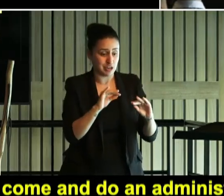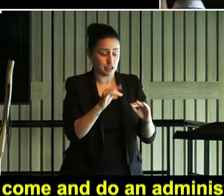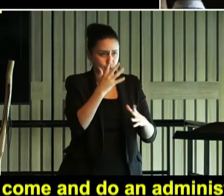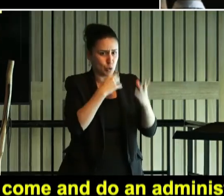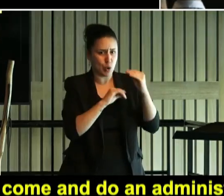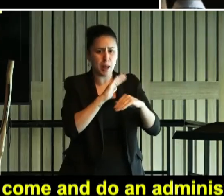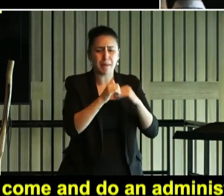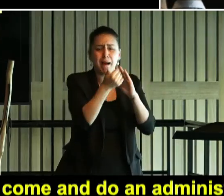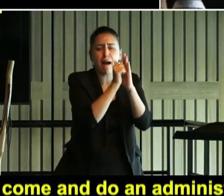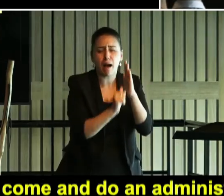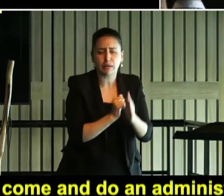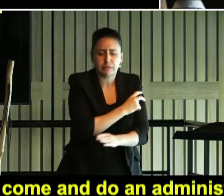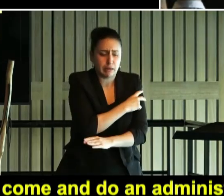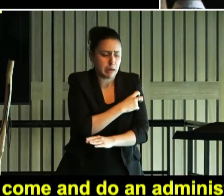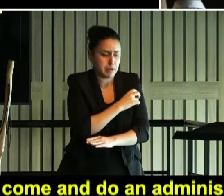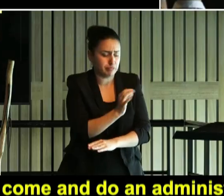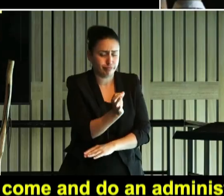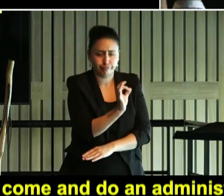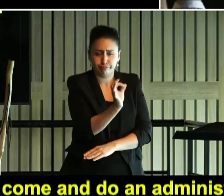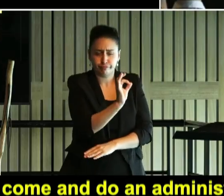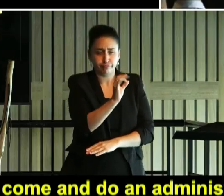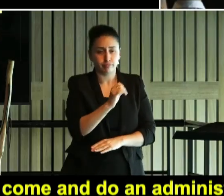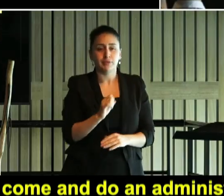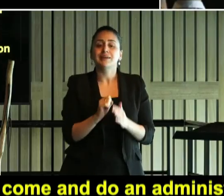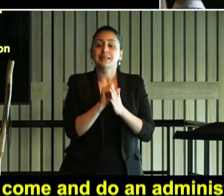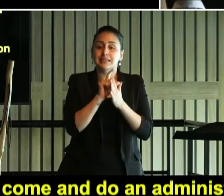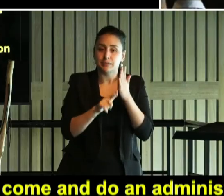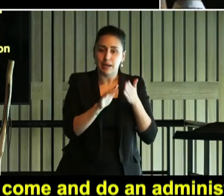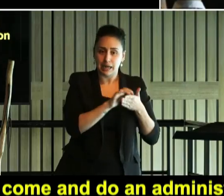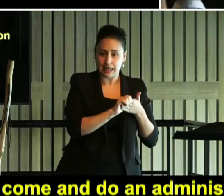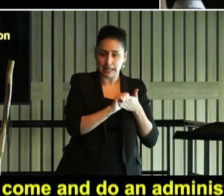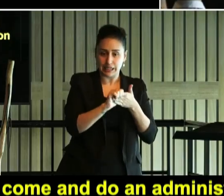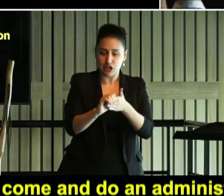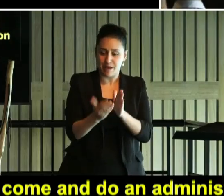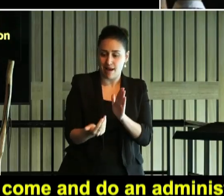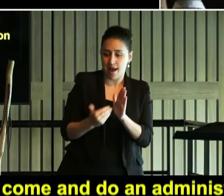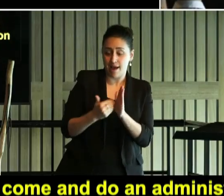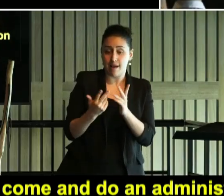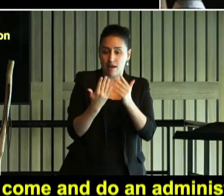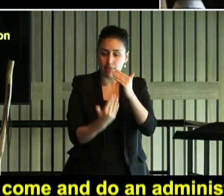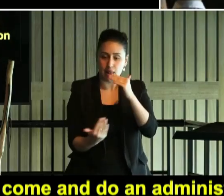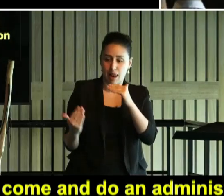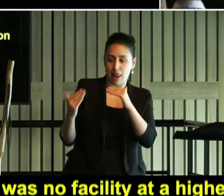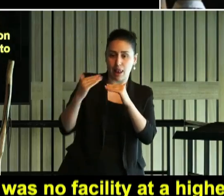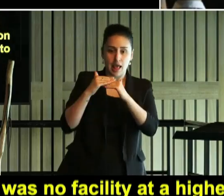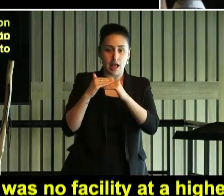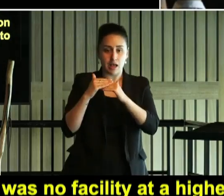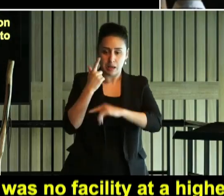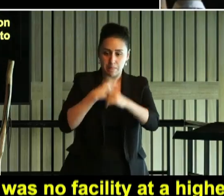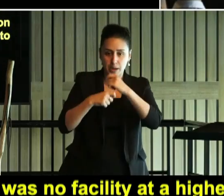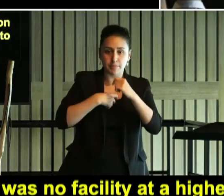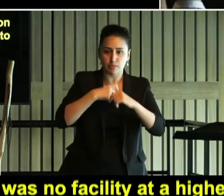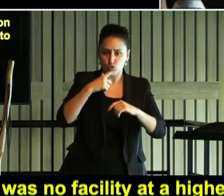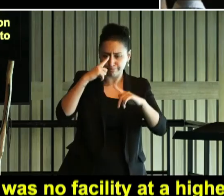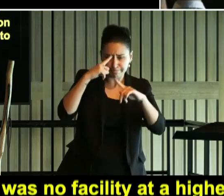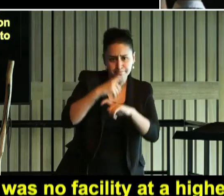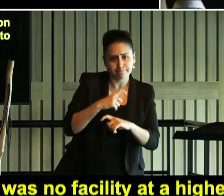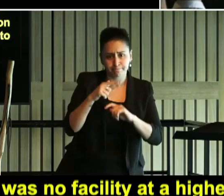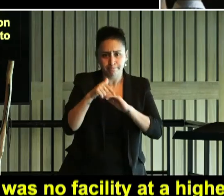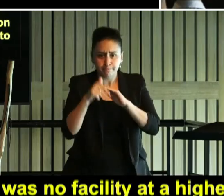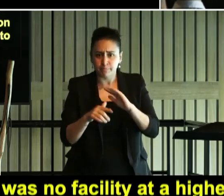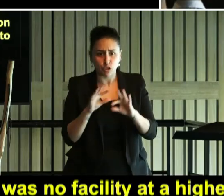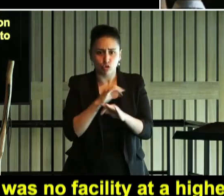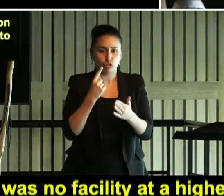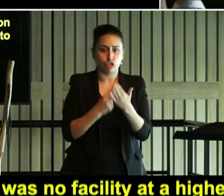administration. Disability leadership adds a complexity to arts administration that goes beyond just running a dance theatre